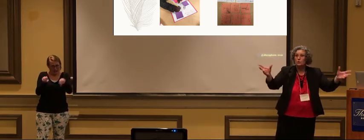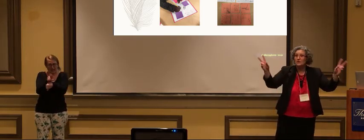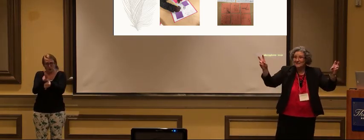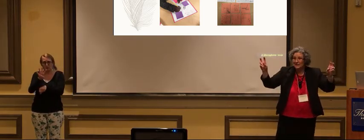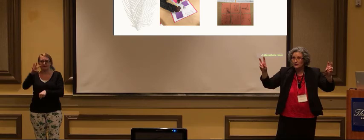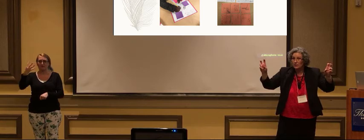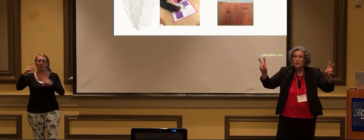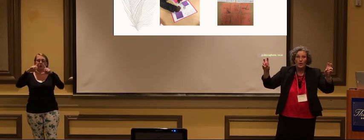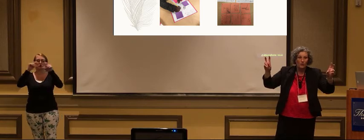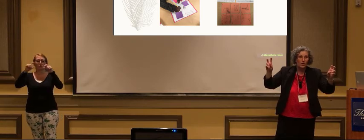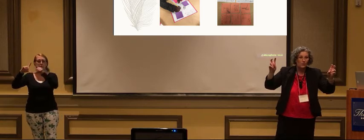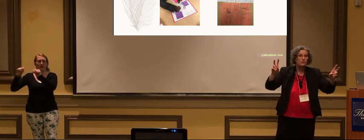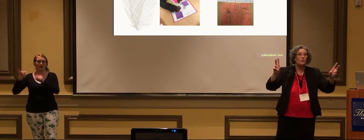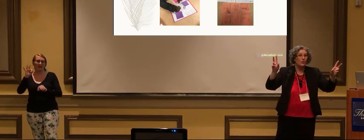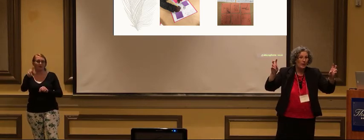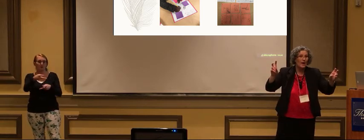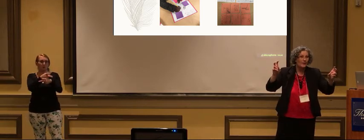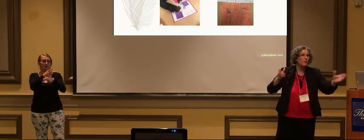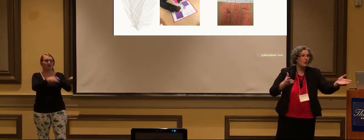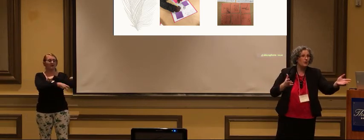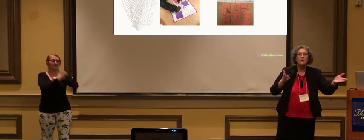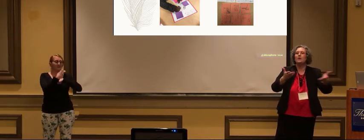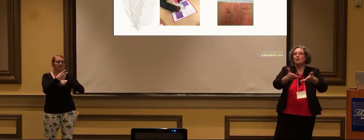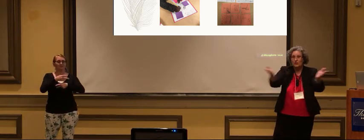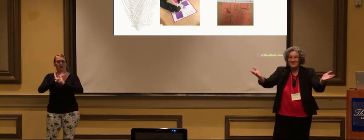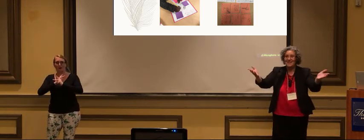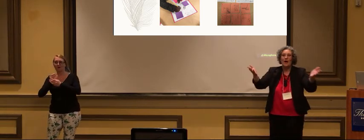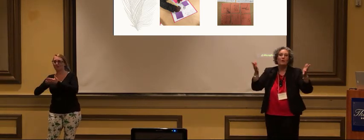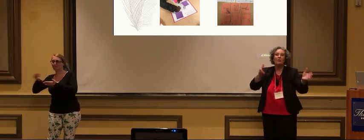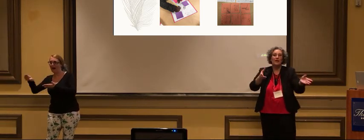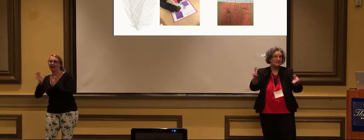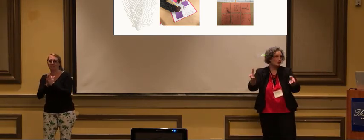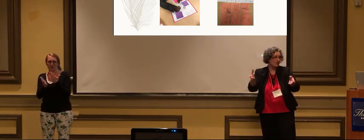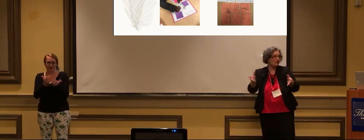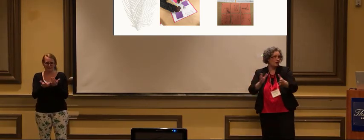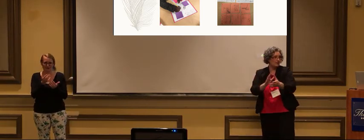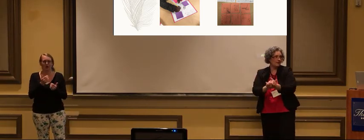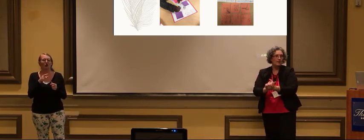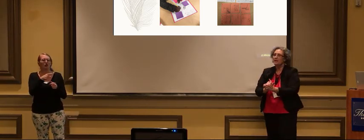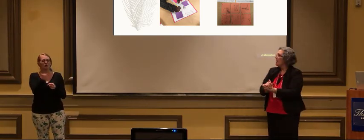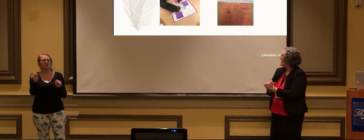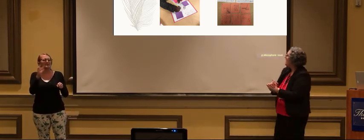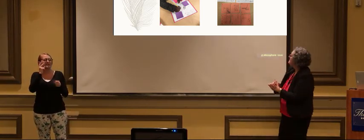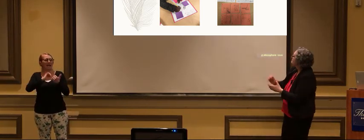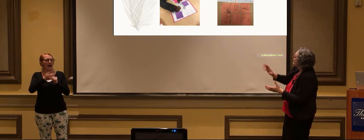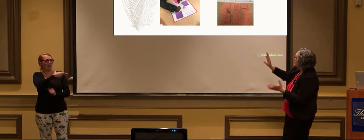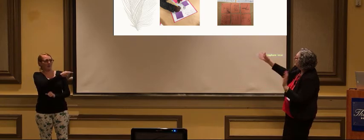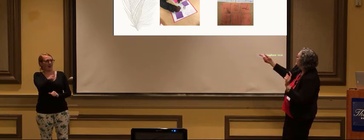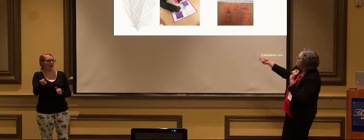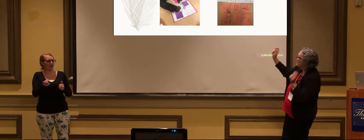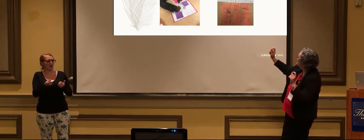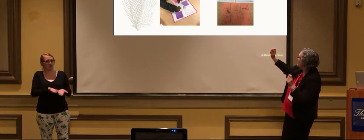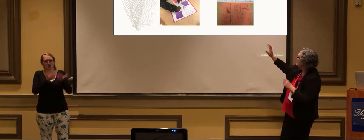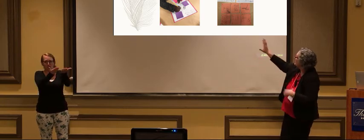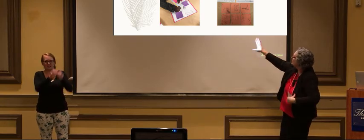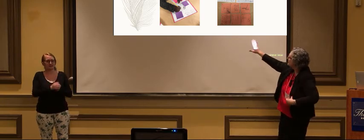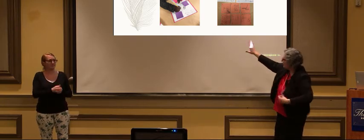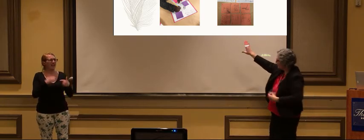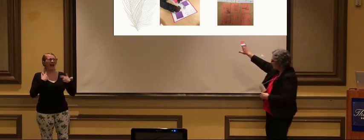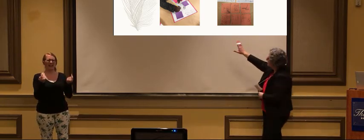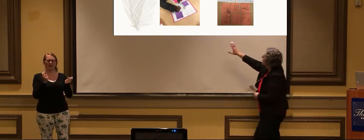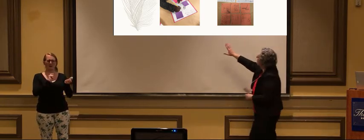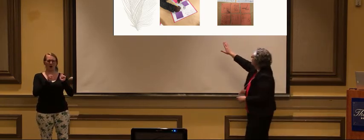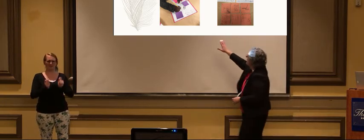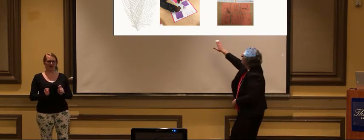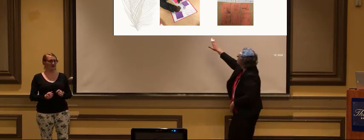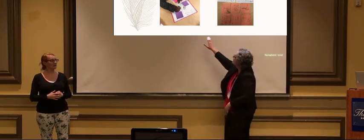and when you steal or borrow or buy the book, you can see how they suggest to use it. I kind of modified it. Here's a